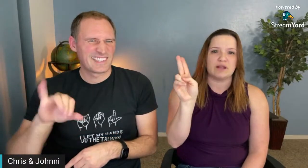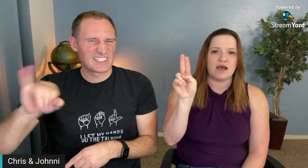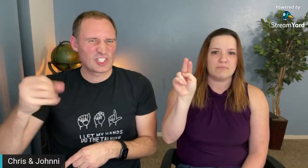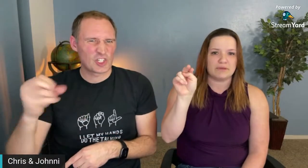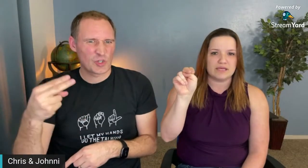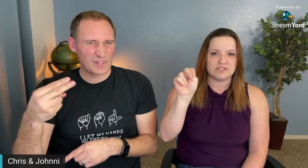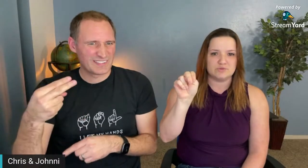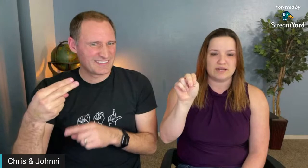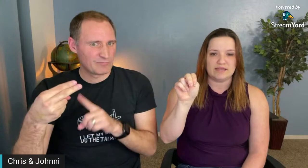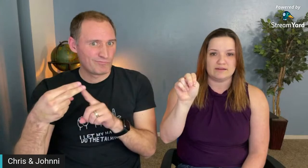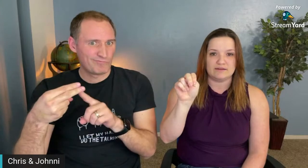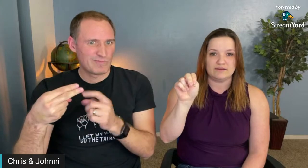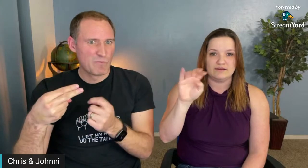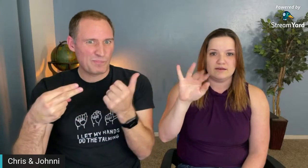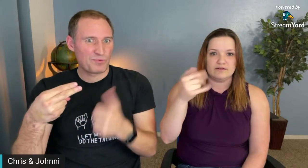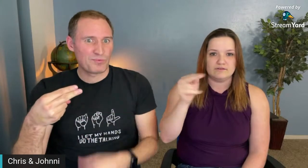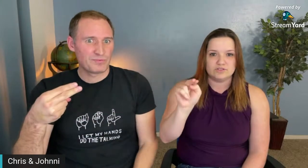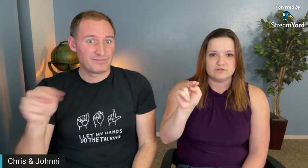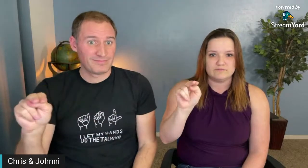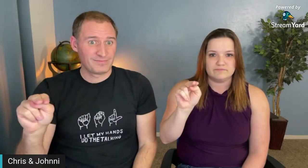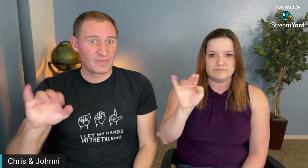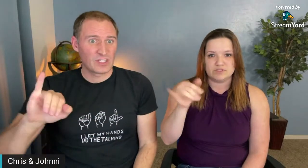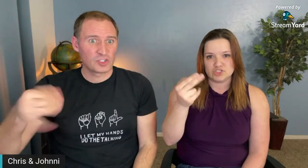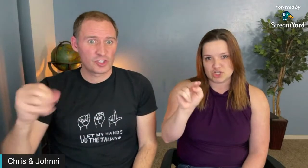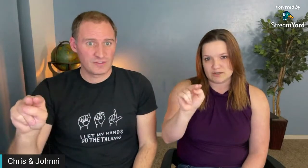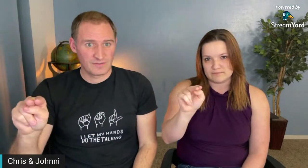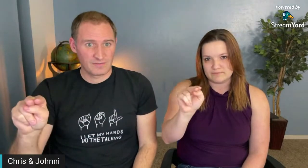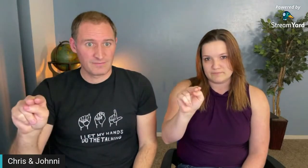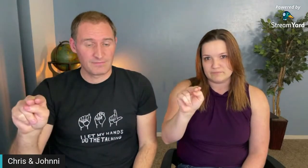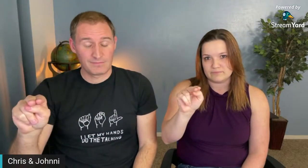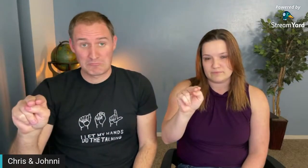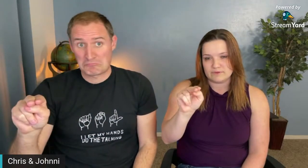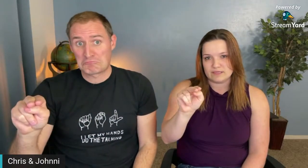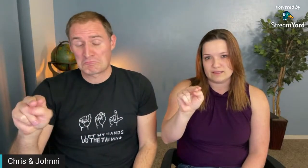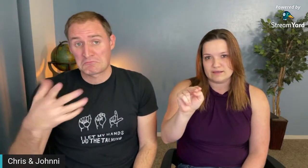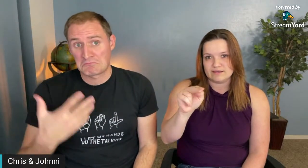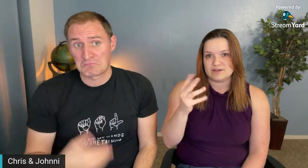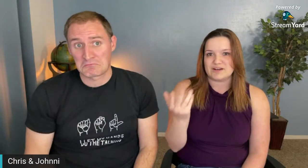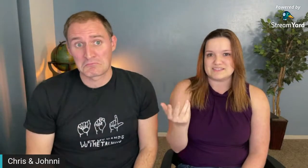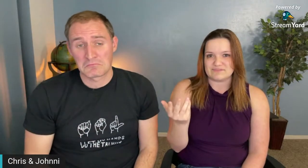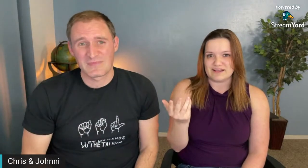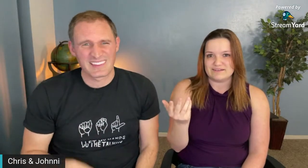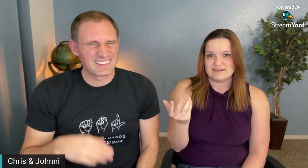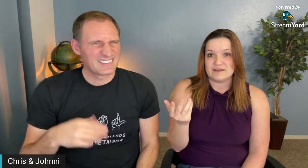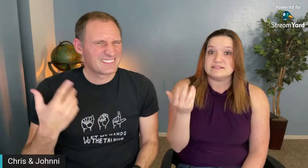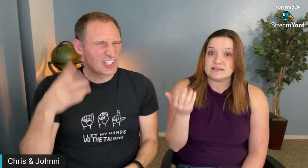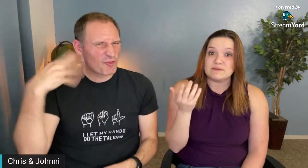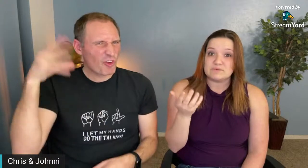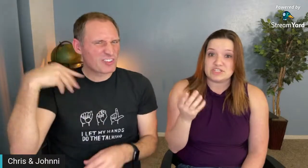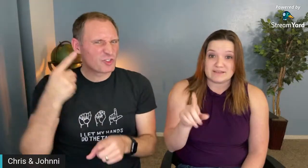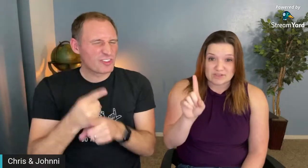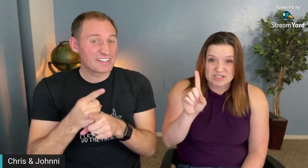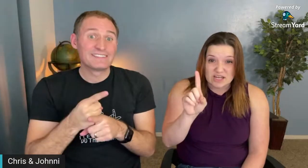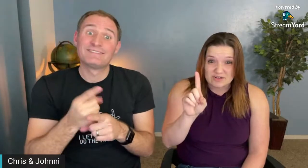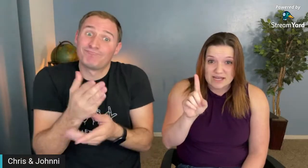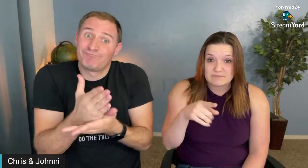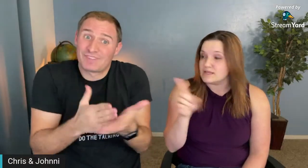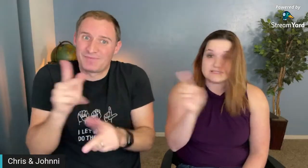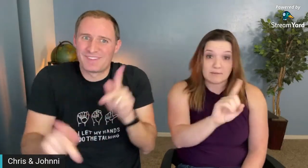went up into an N. John. Crazy, right? Some people cheat. There's another name. It's not